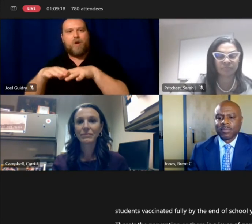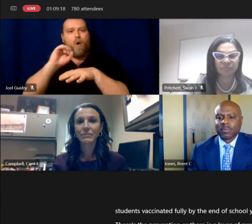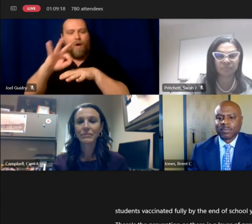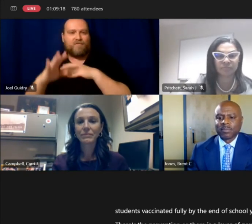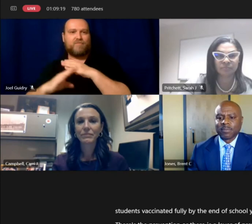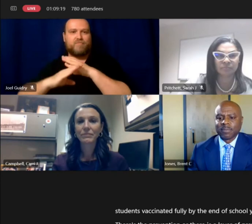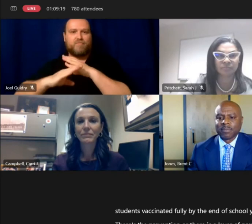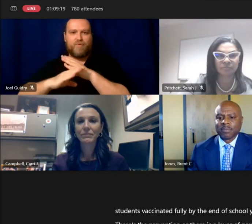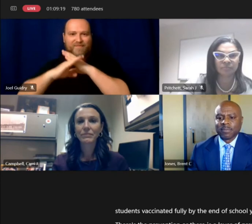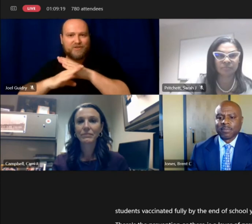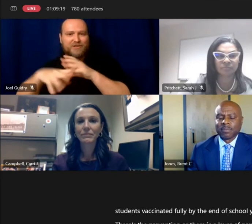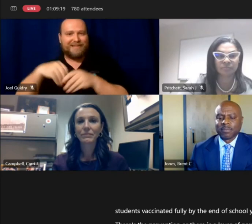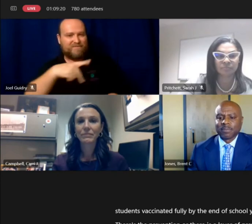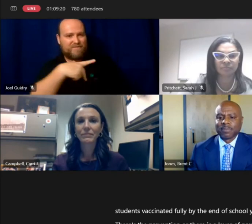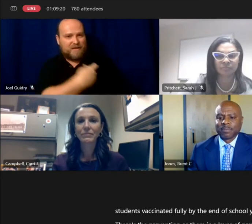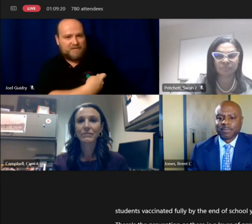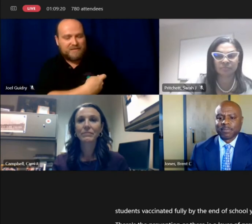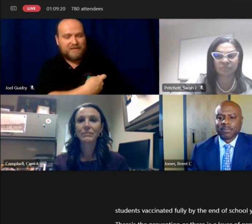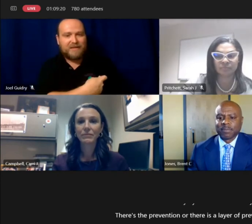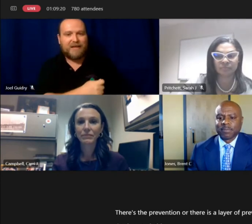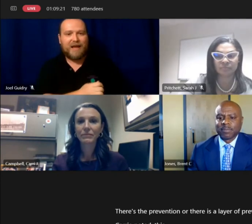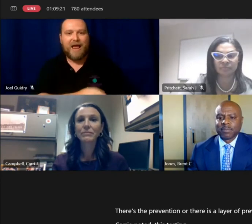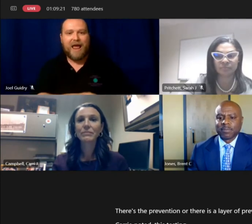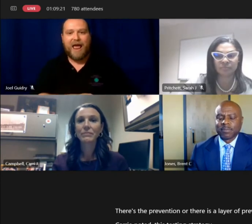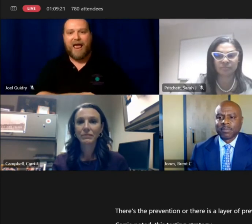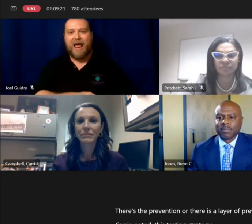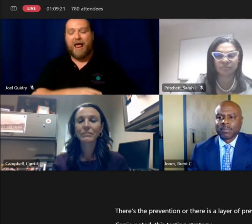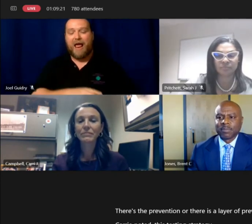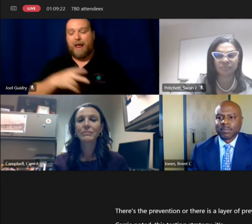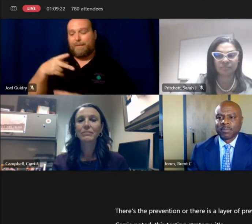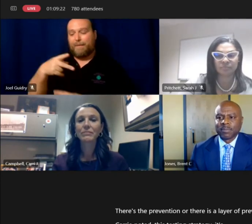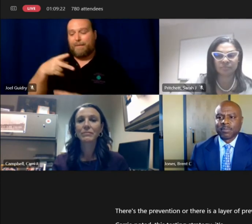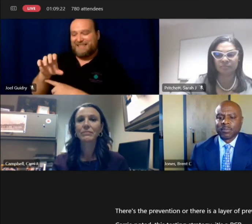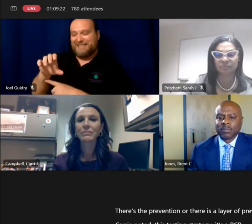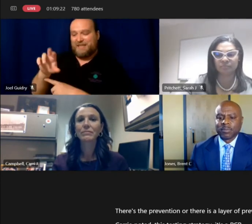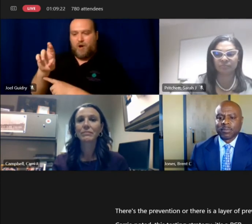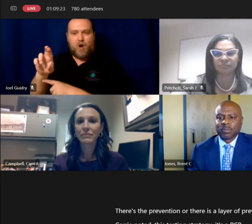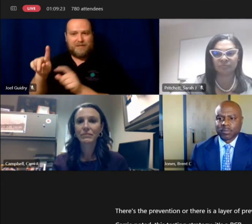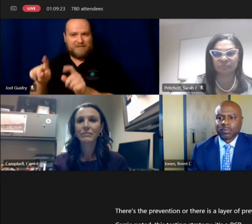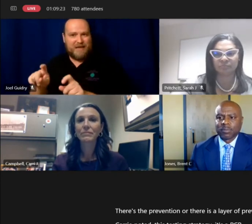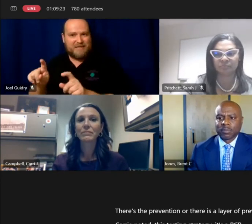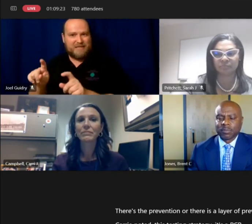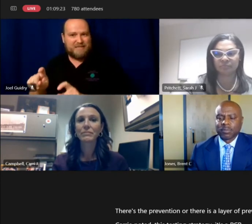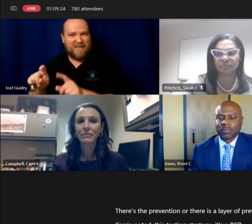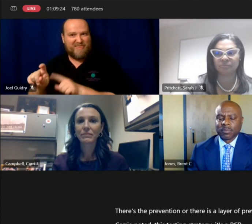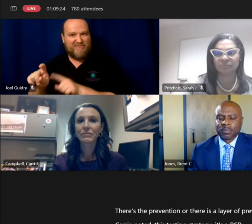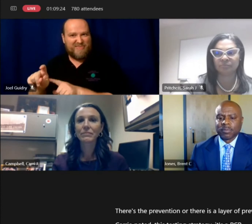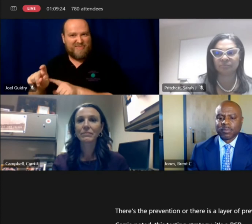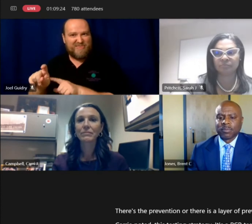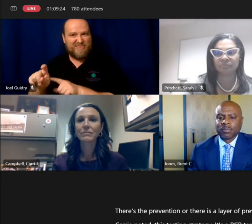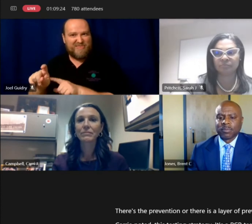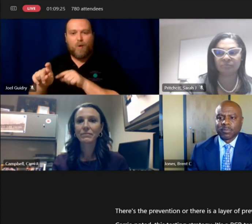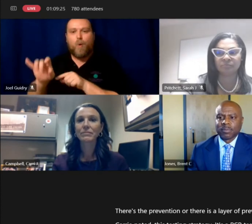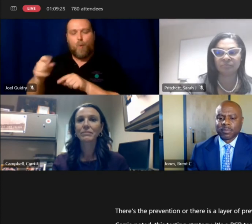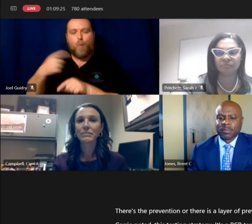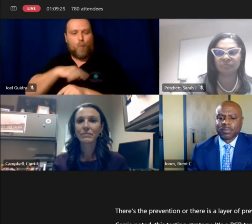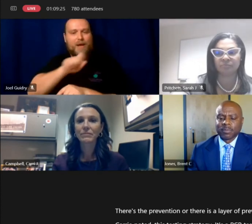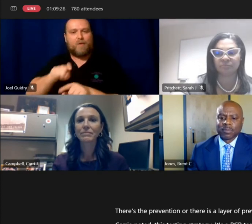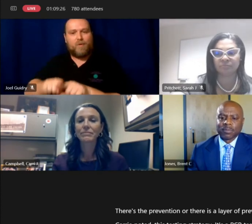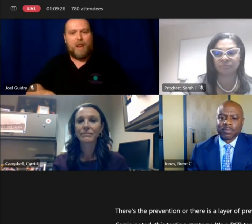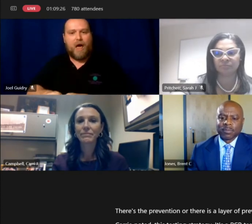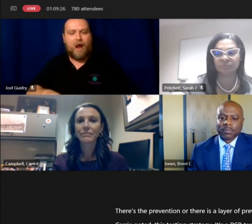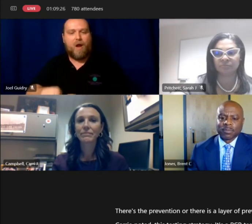noted, this testing strategy, it's a PCR test, so it's highly we can rely on that when our students or families are